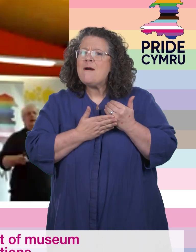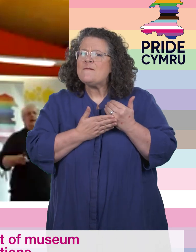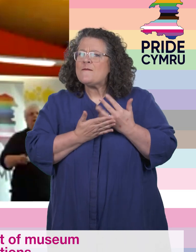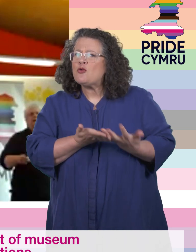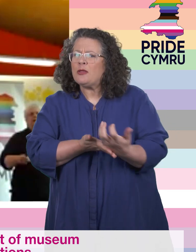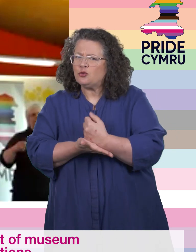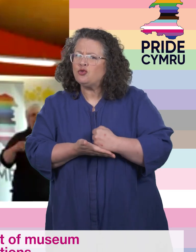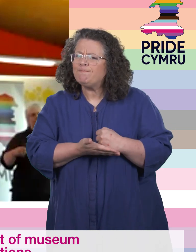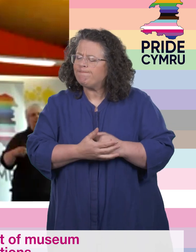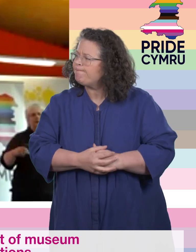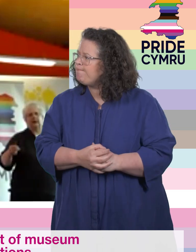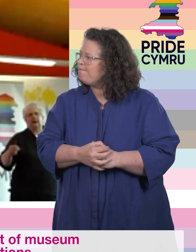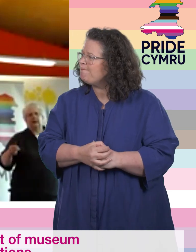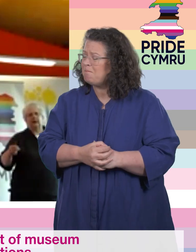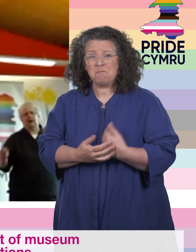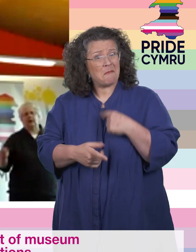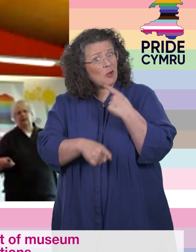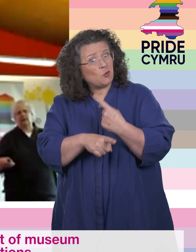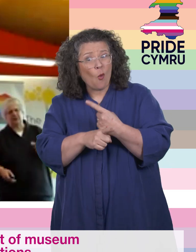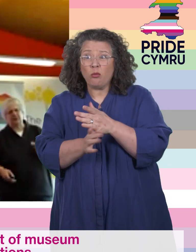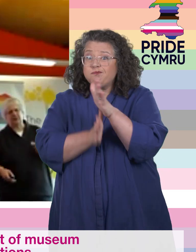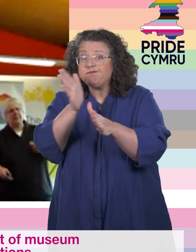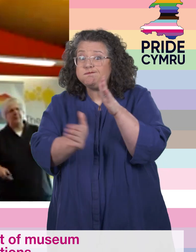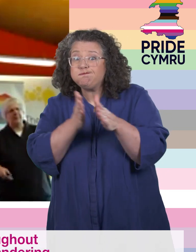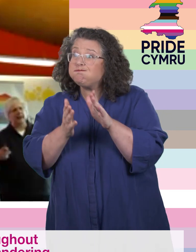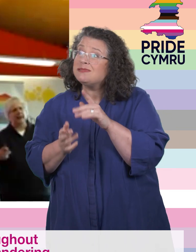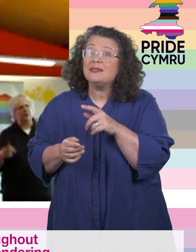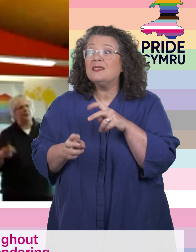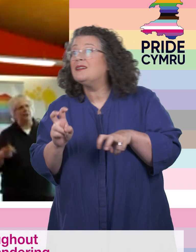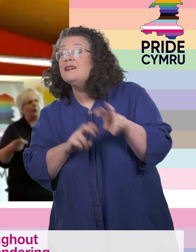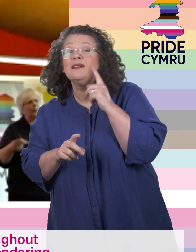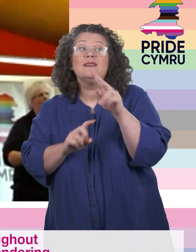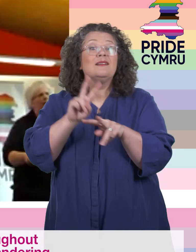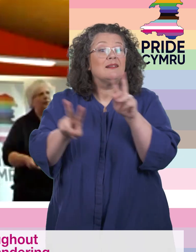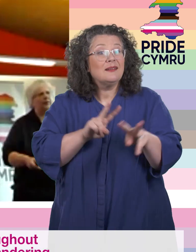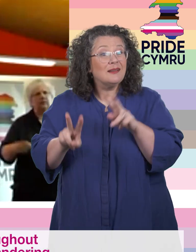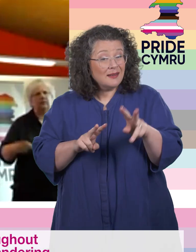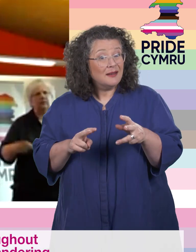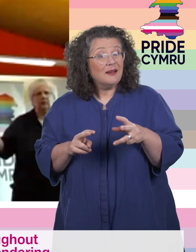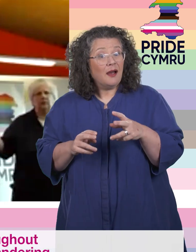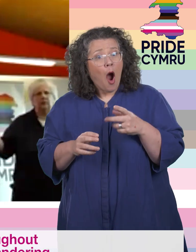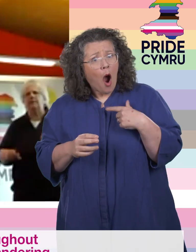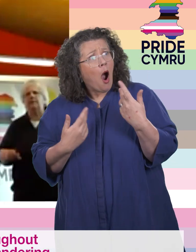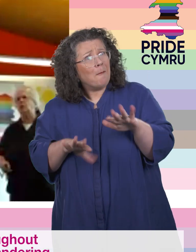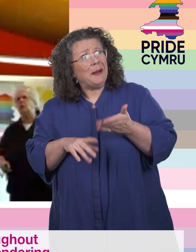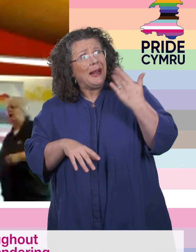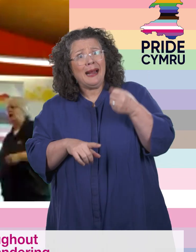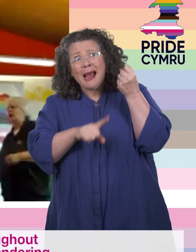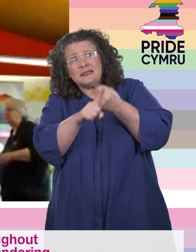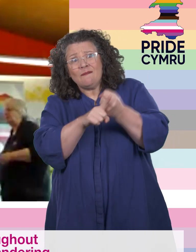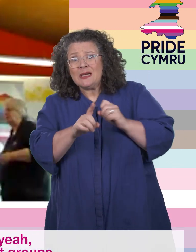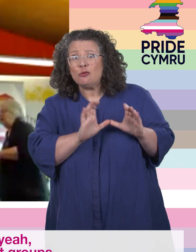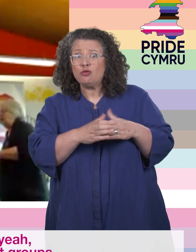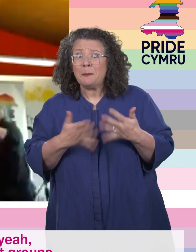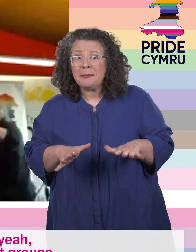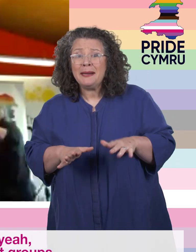lot in sort of museum, library, archive collections. And I talk to people throughout all the time that I'm wandering at, and